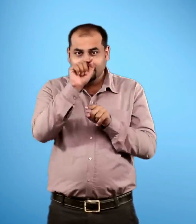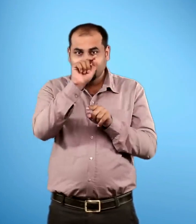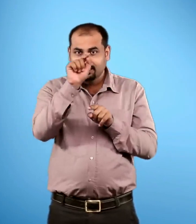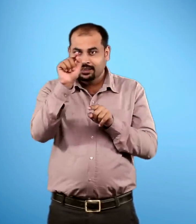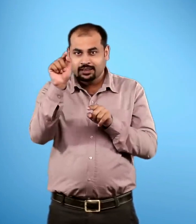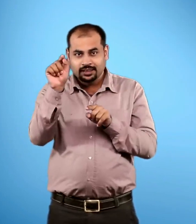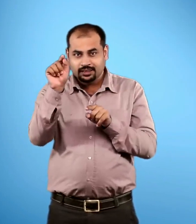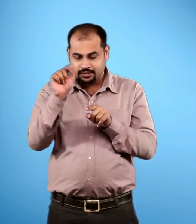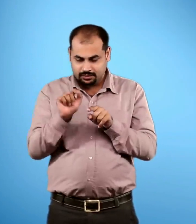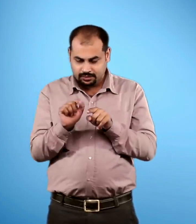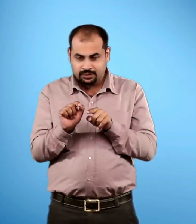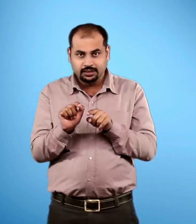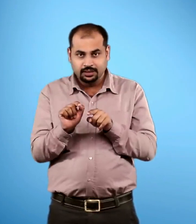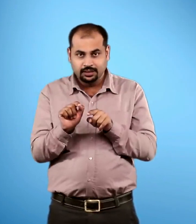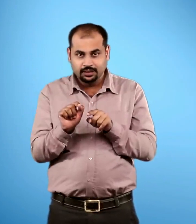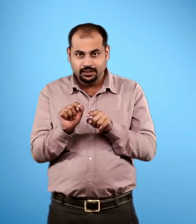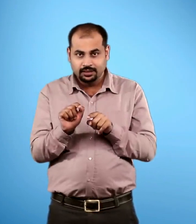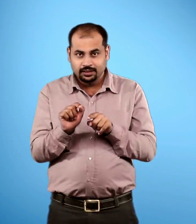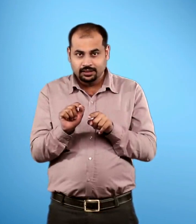3 instances have been shown.